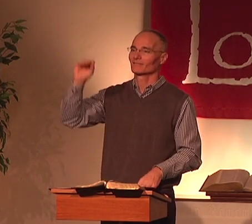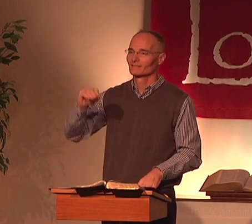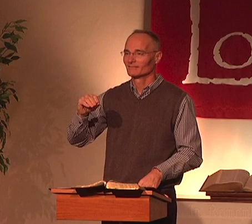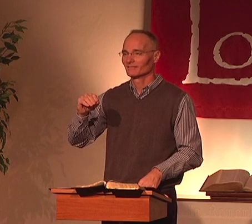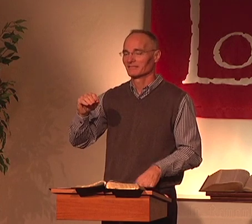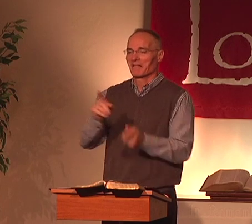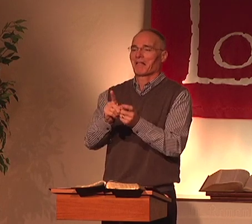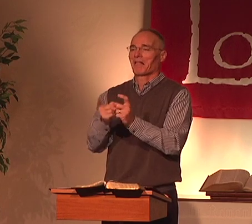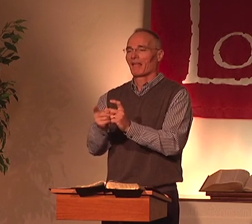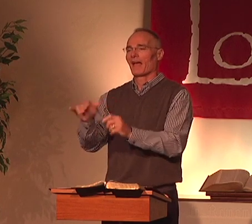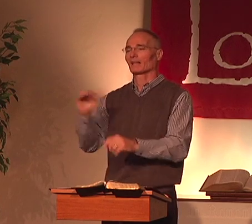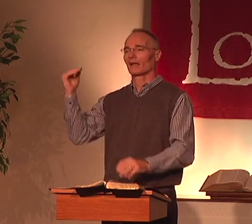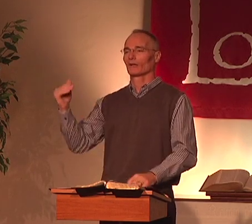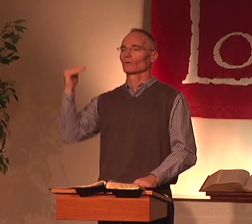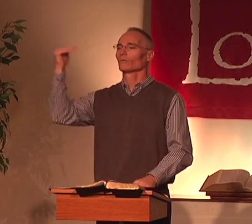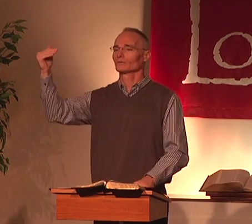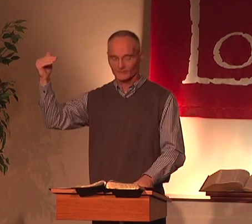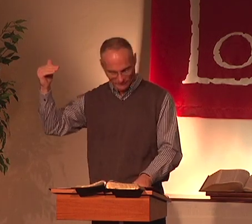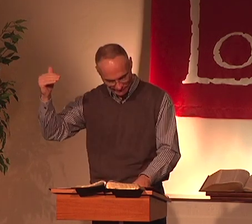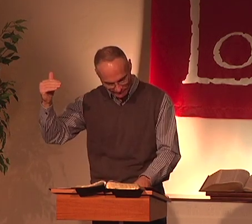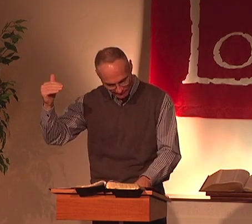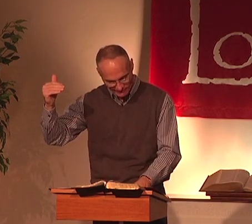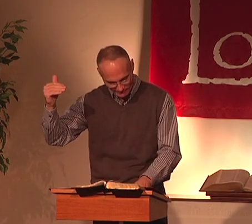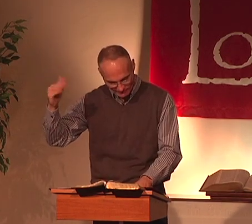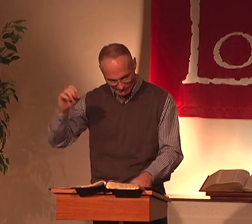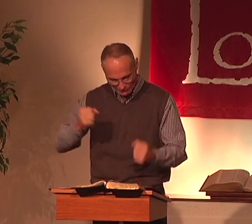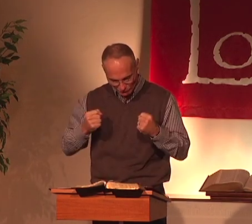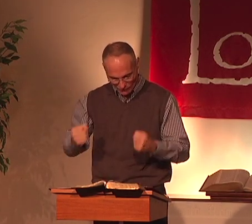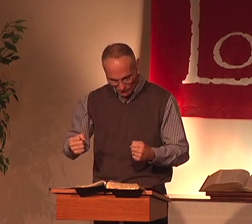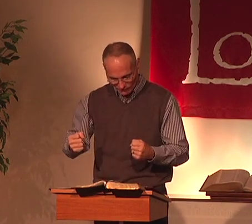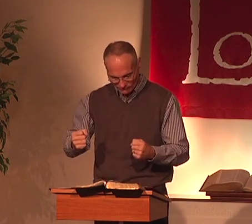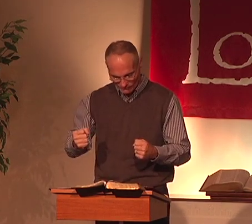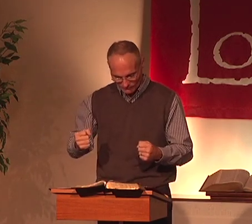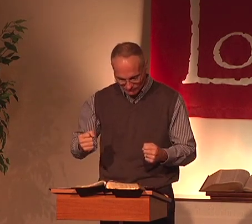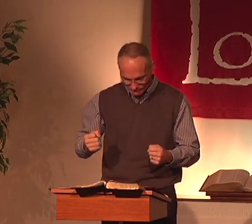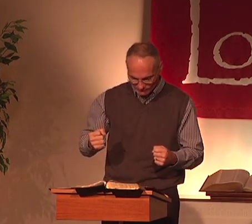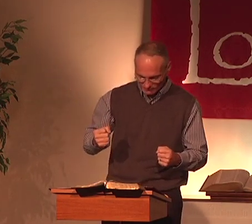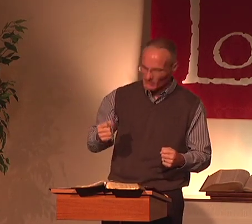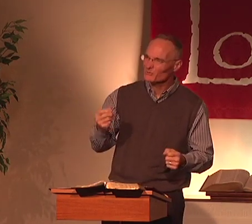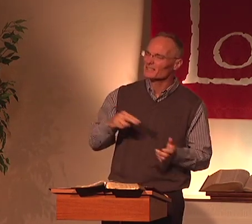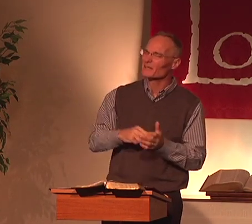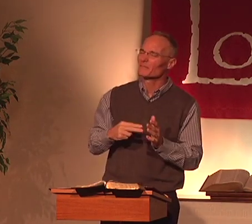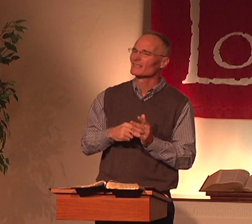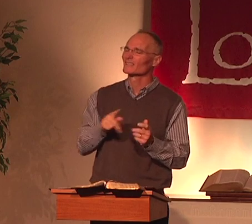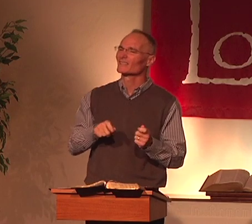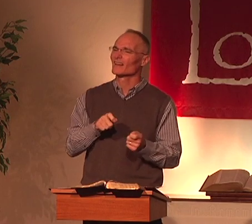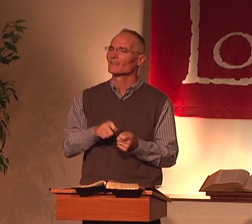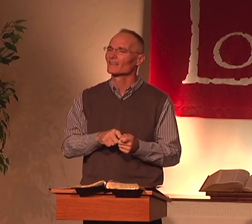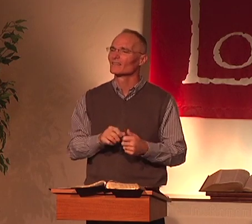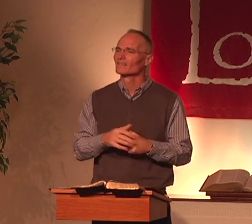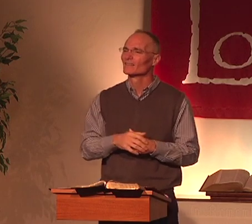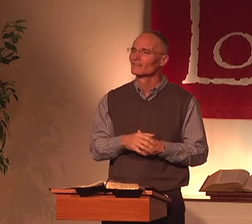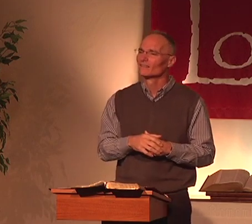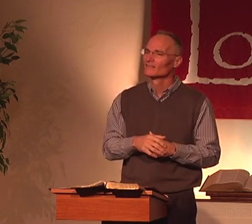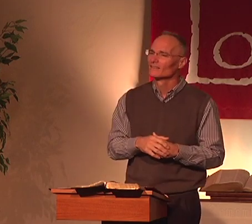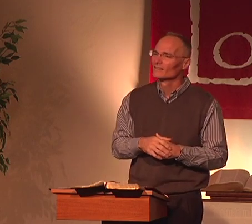Act like a man Act like an adult Be strong But what does that Mean exactly